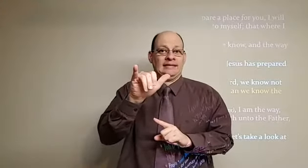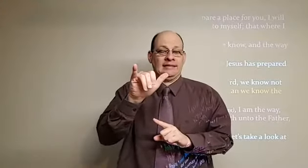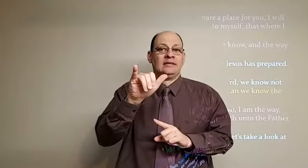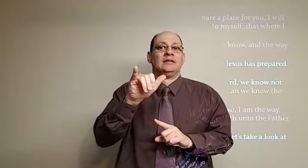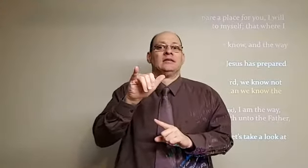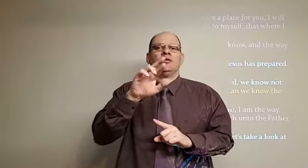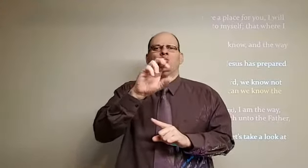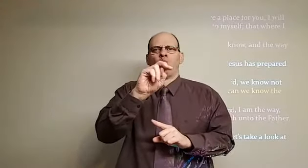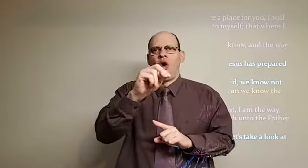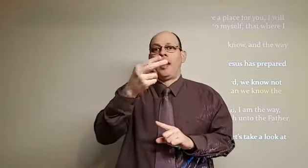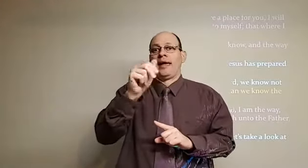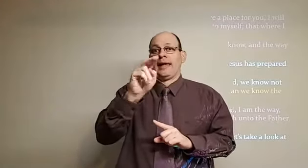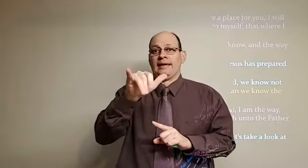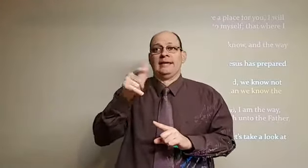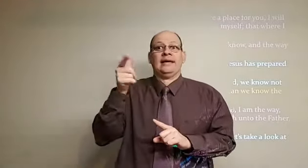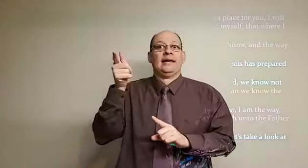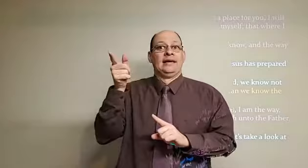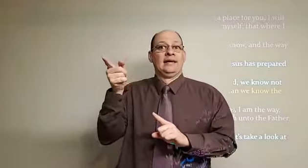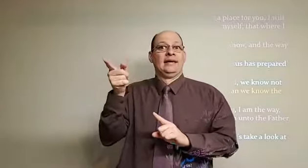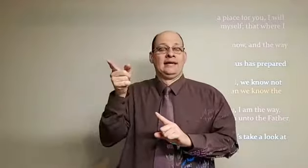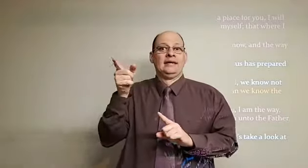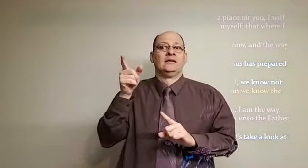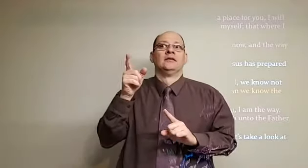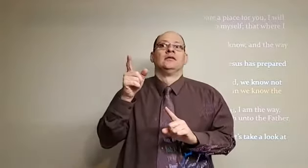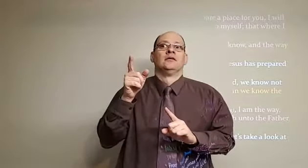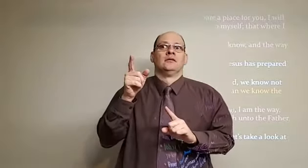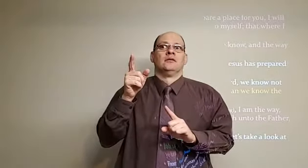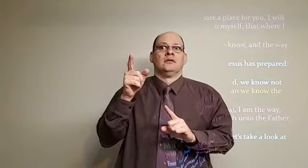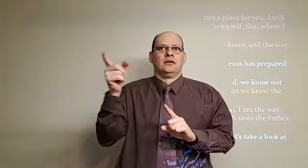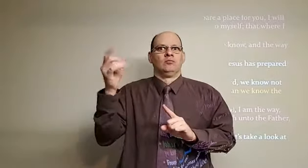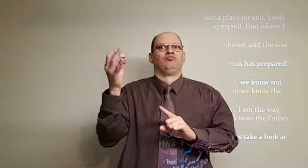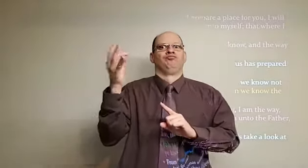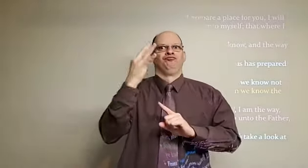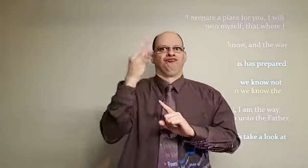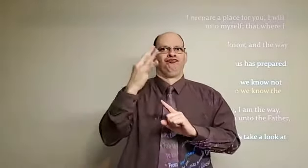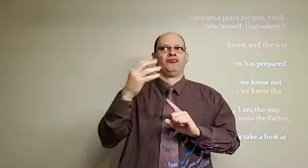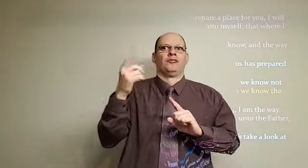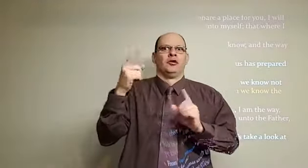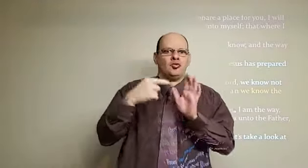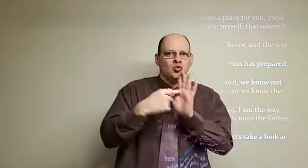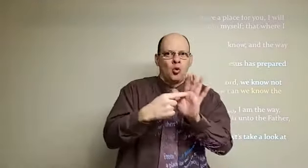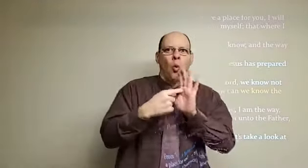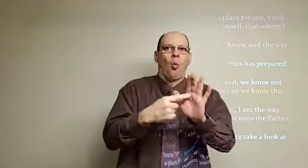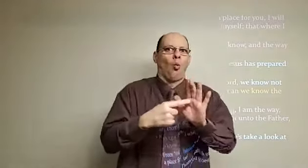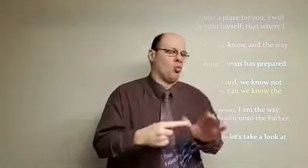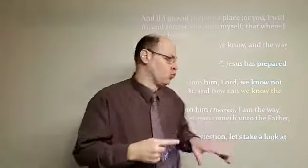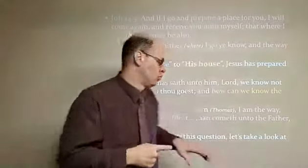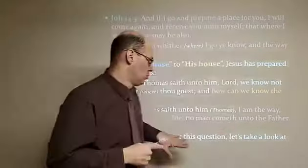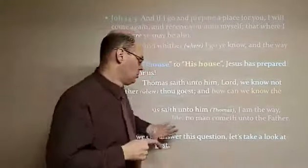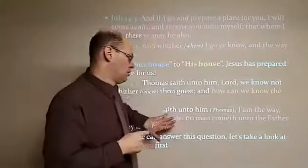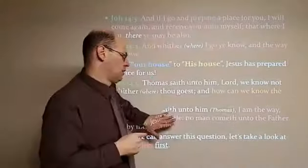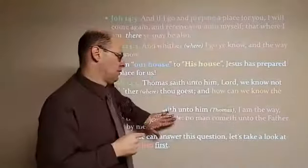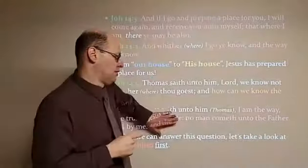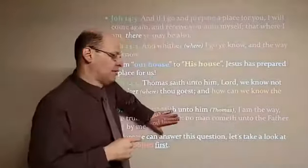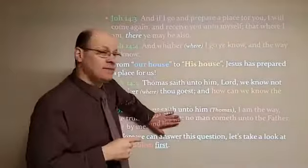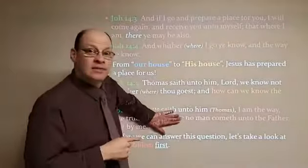and at the time my pastor was Ron Haney he was our bishop for a while before he passed away he preached and he preached